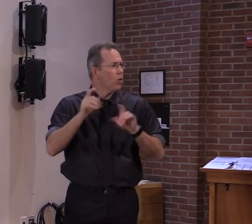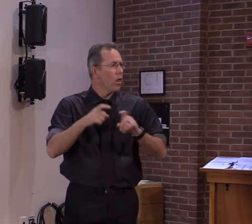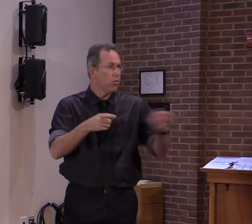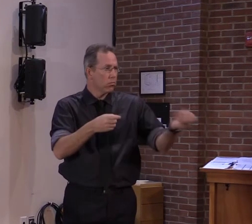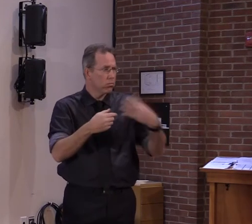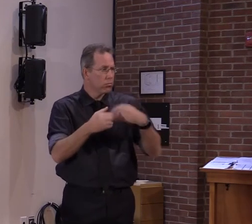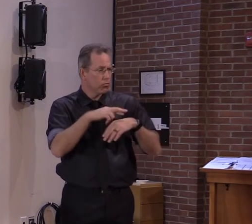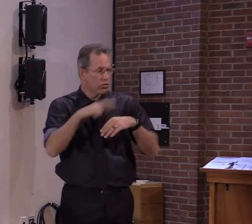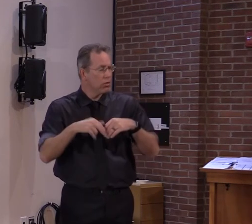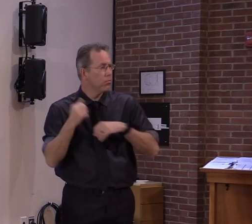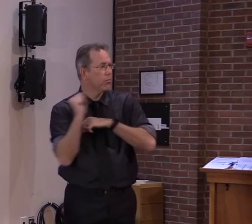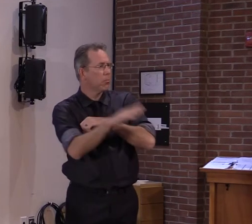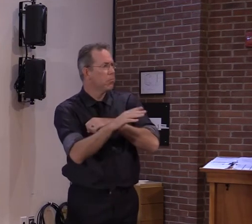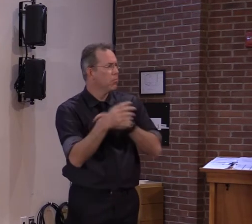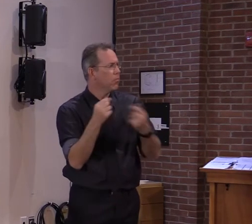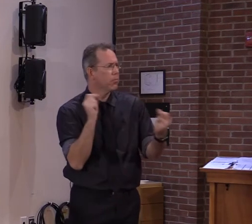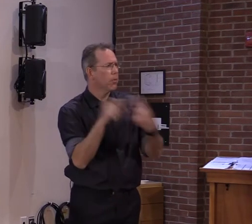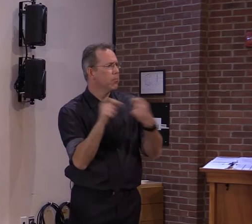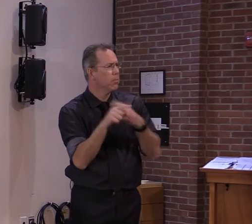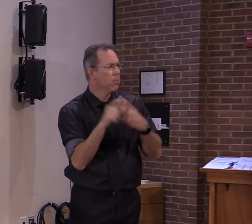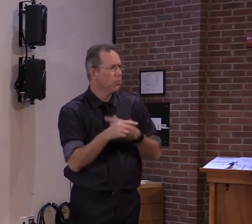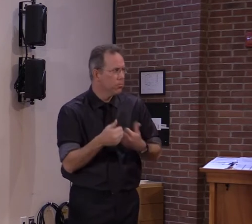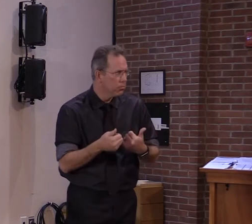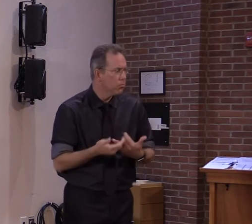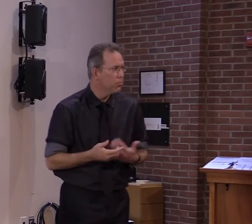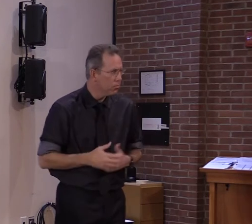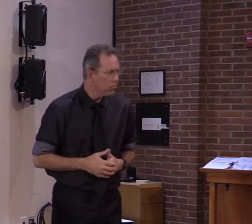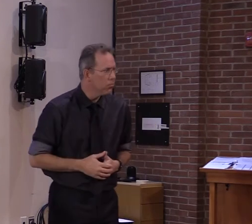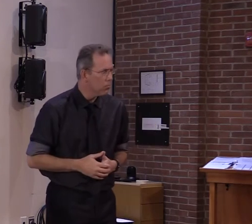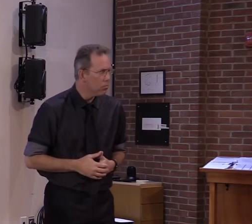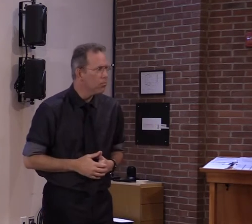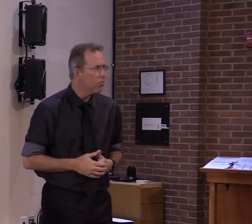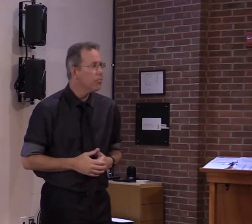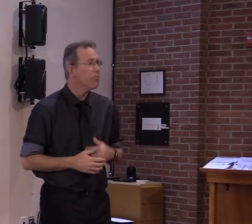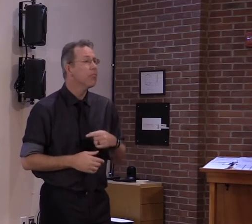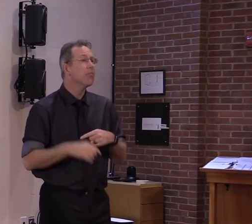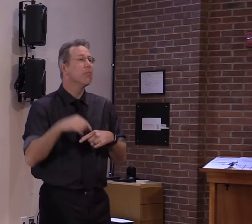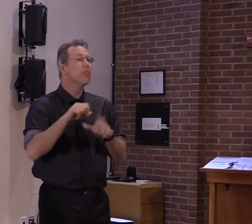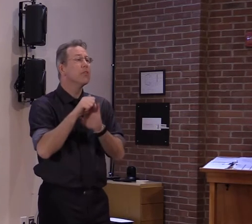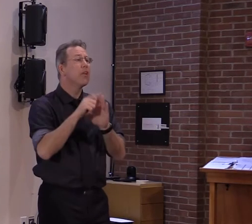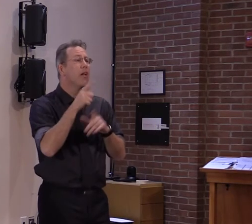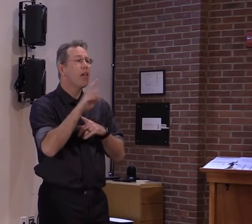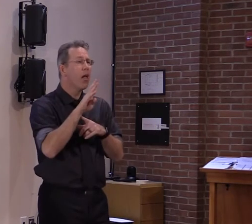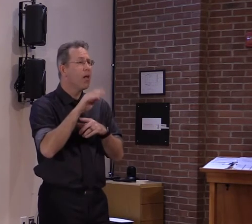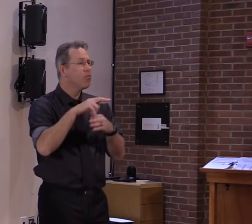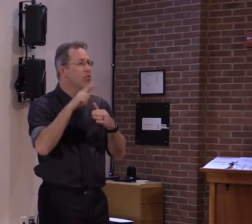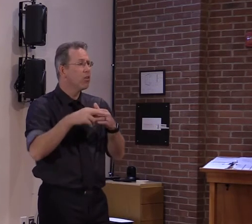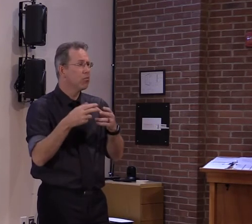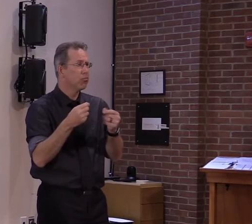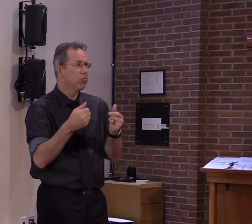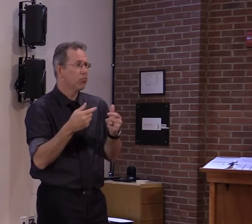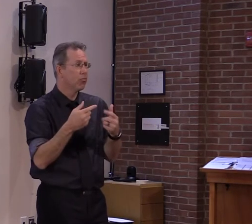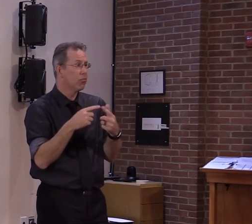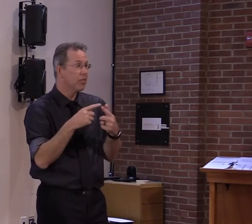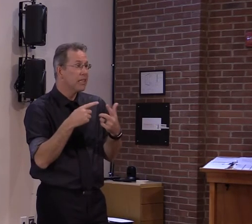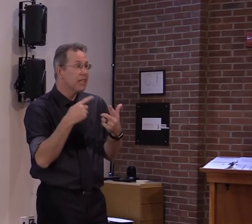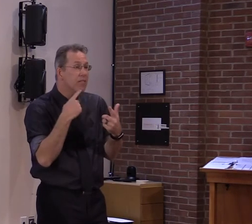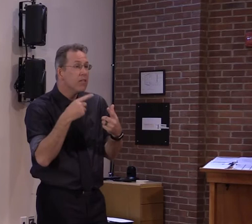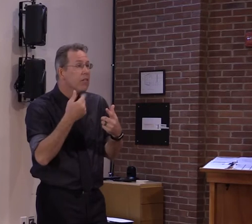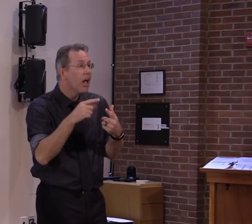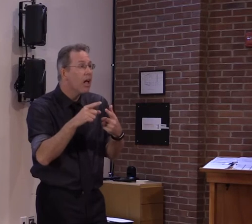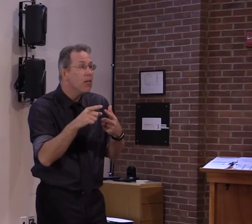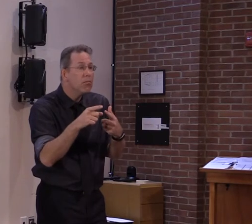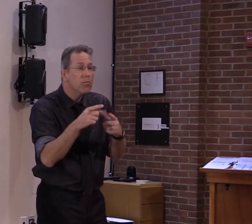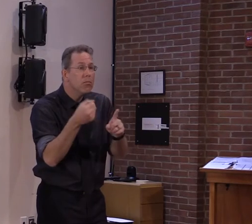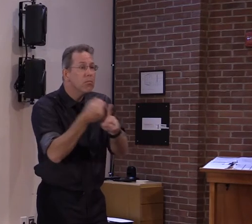of various lab results. And we prioritize those lab results for some of the outbreaks that are happening either in long-term